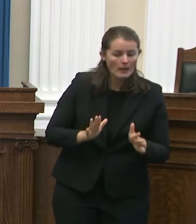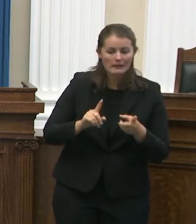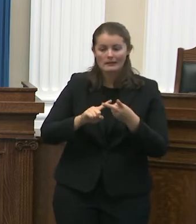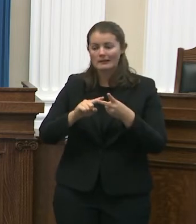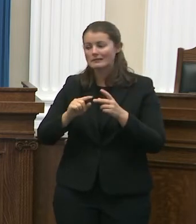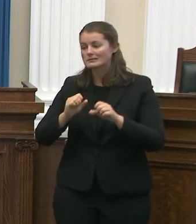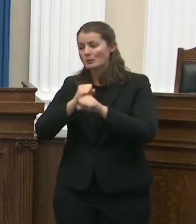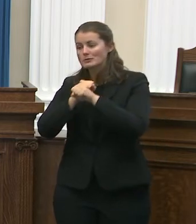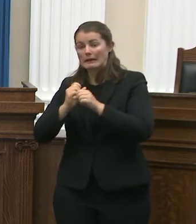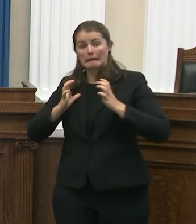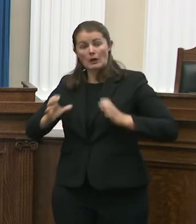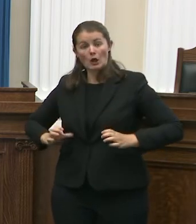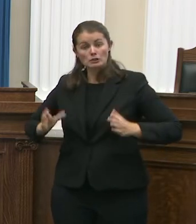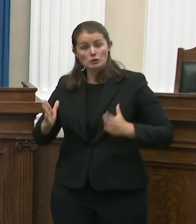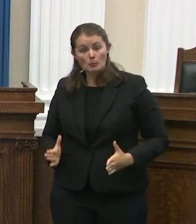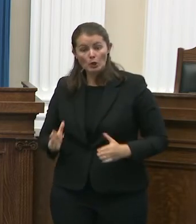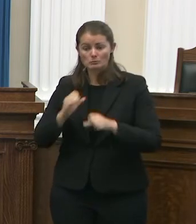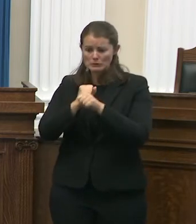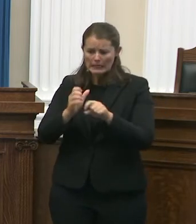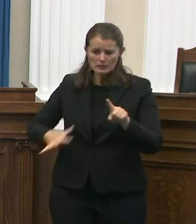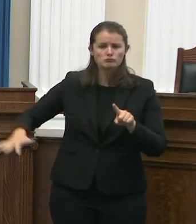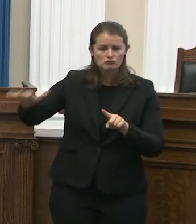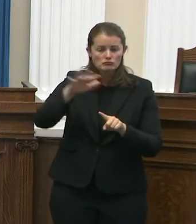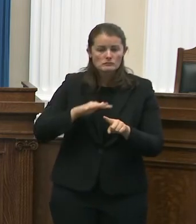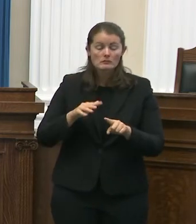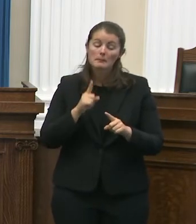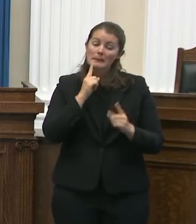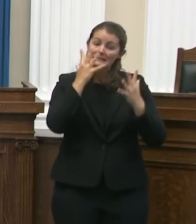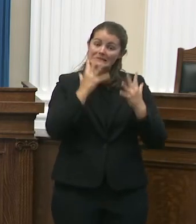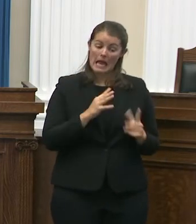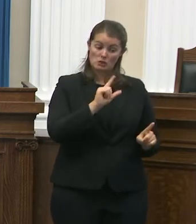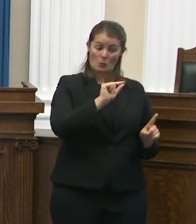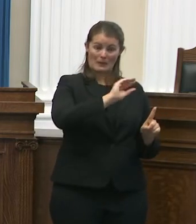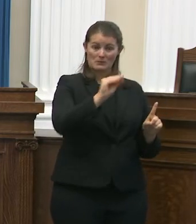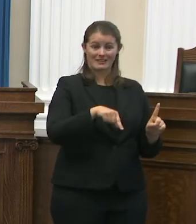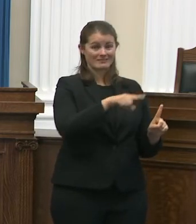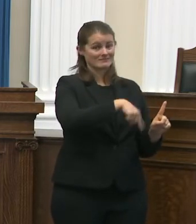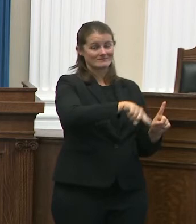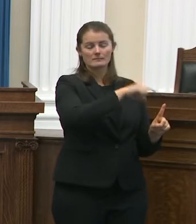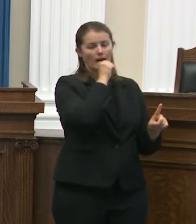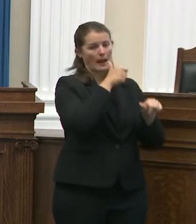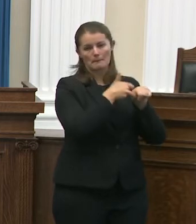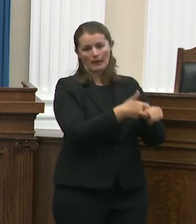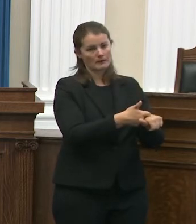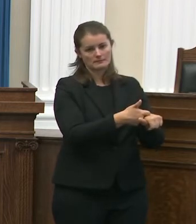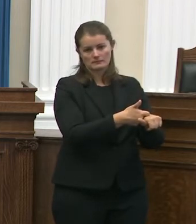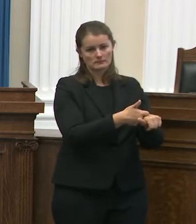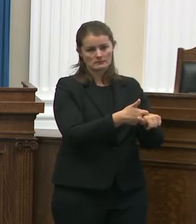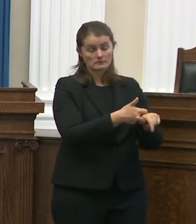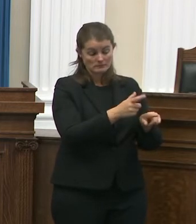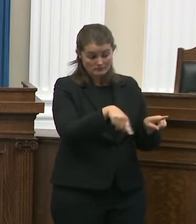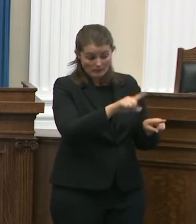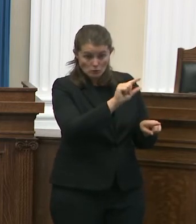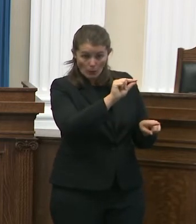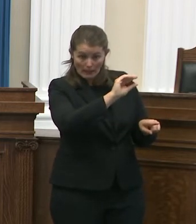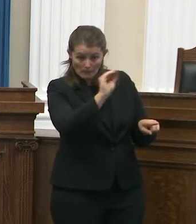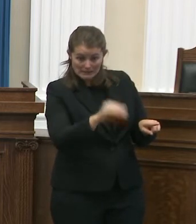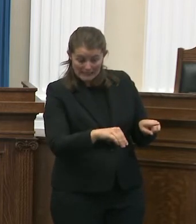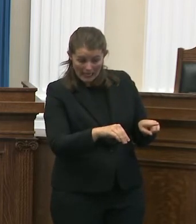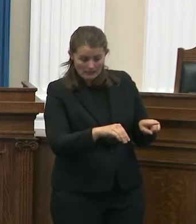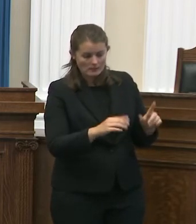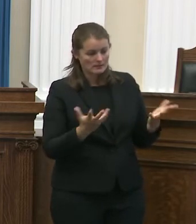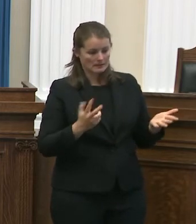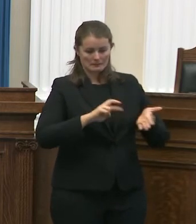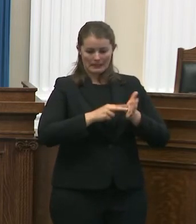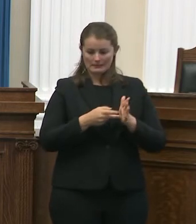they're protecting all the citizens. Sadly, 20% of them are not compliant. And the 20% are undoing the good that